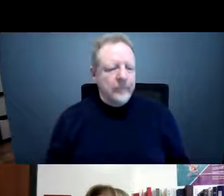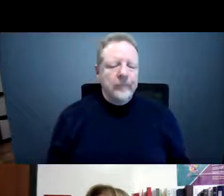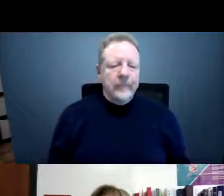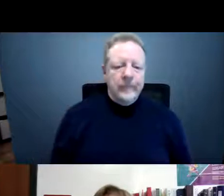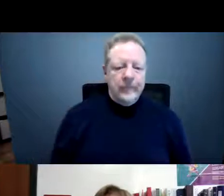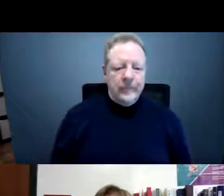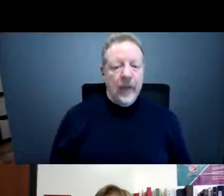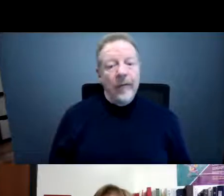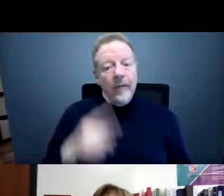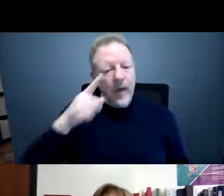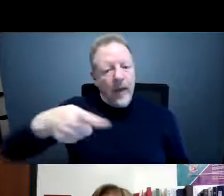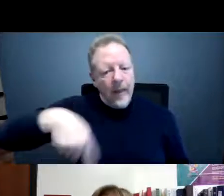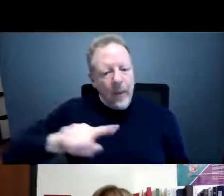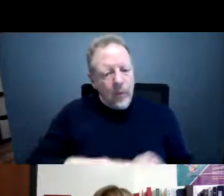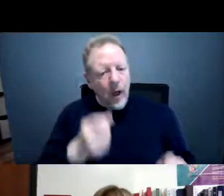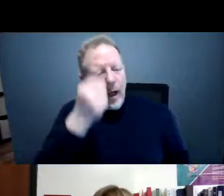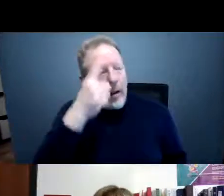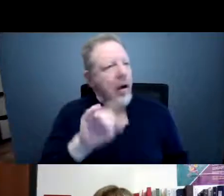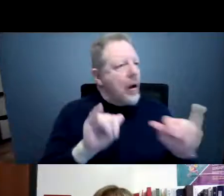And for them to understand what was being discussed,